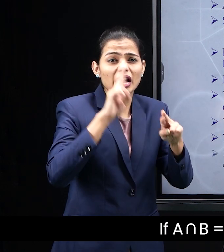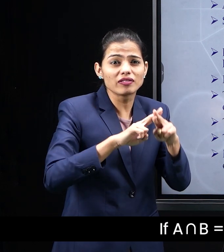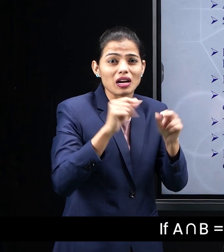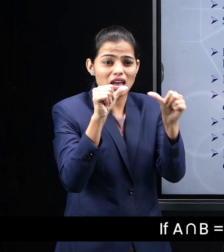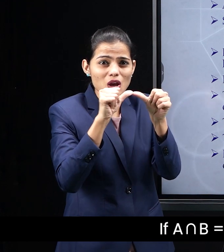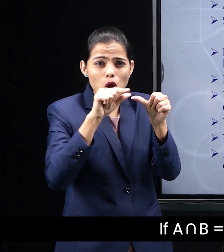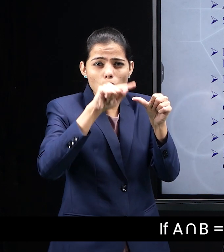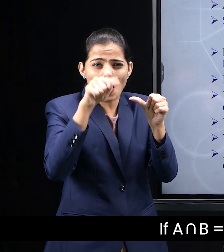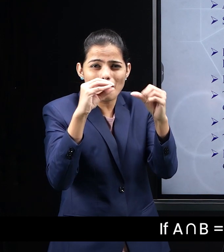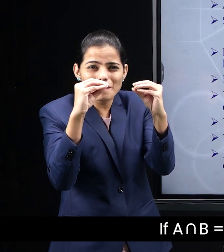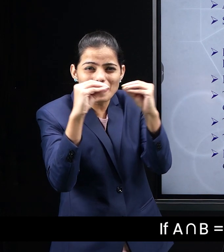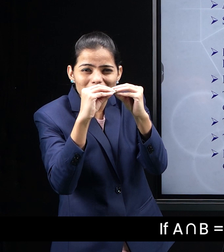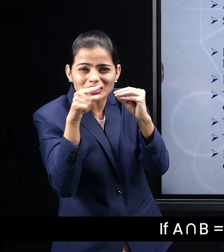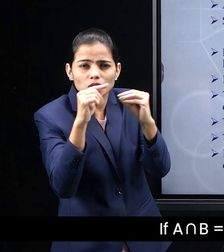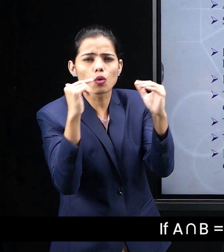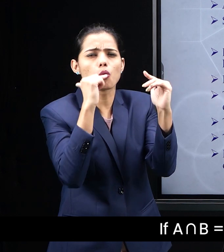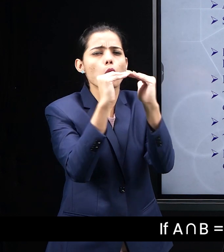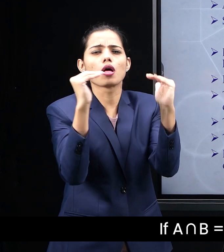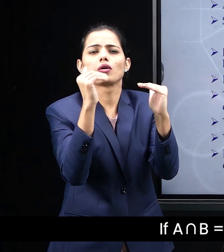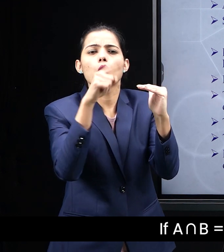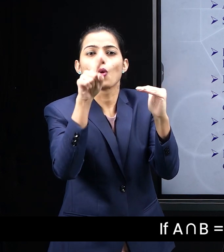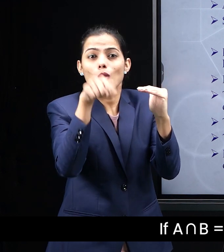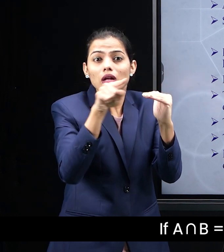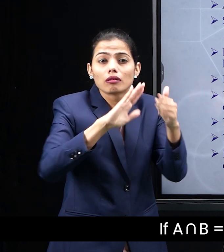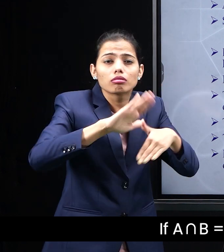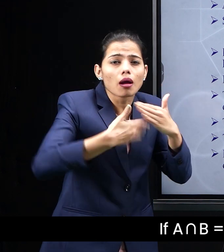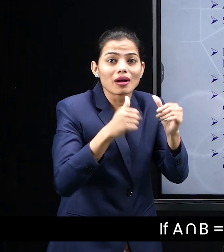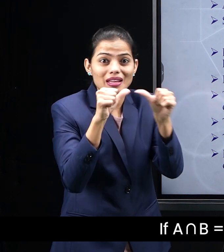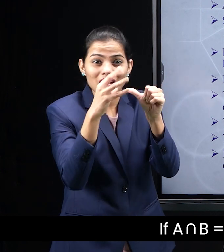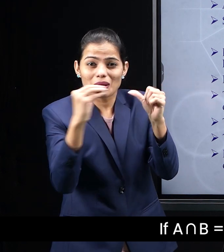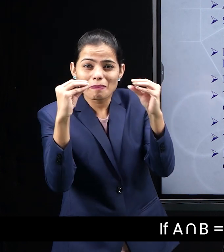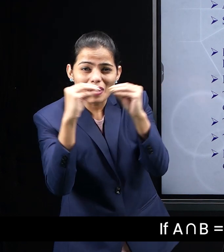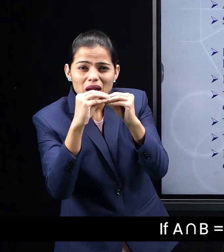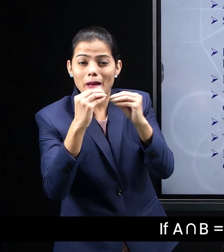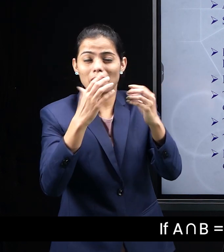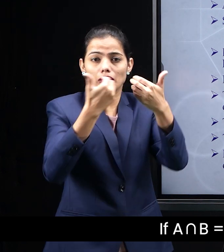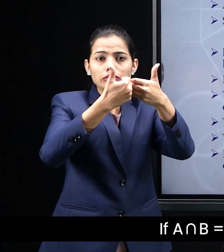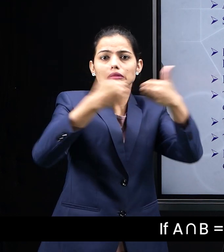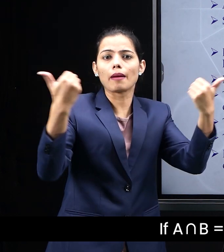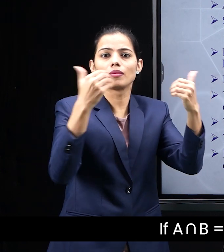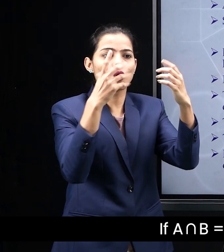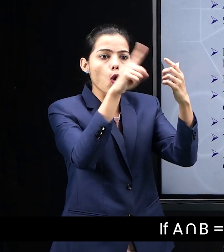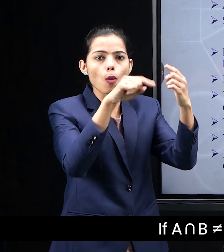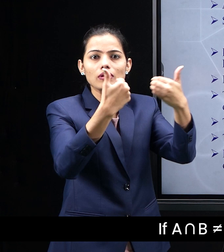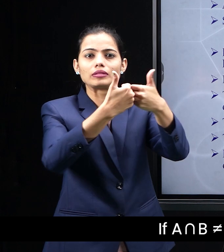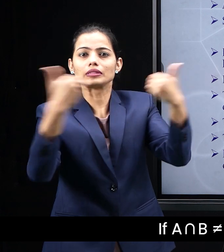A intersection B is equal to null, then A and B are disjoint sets. If